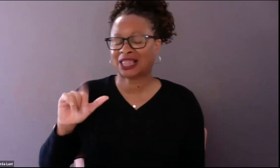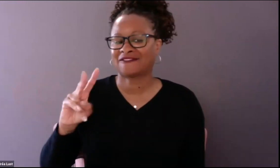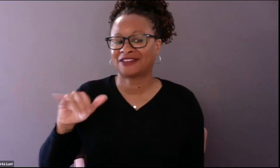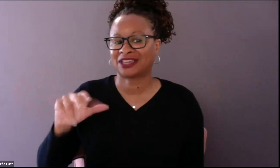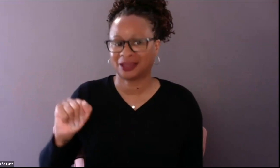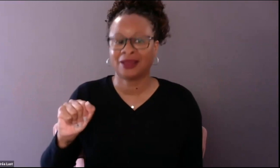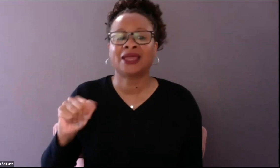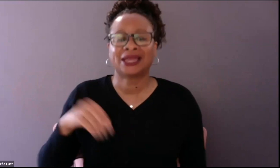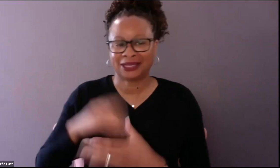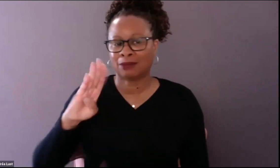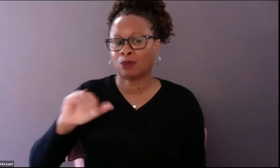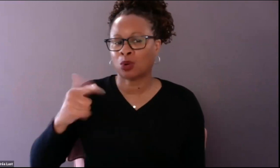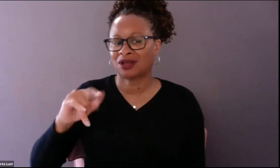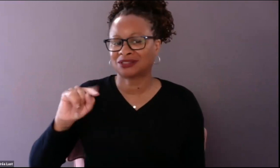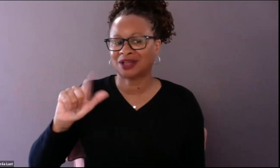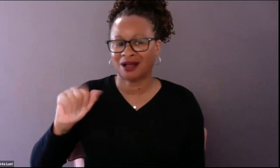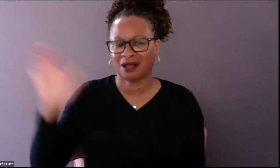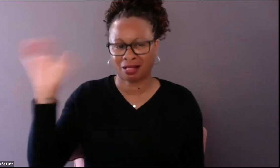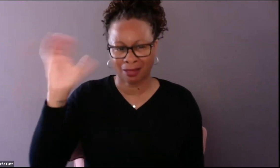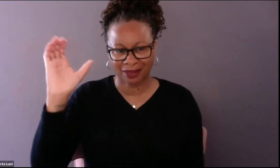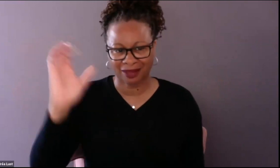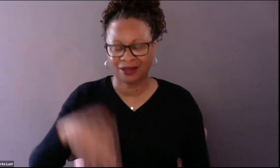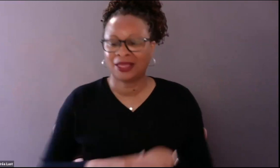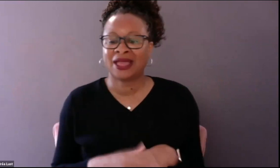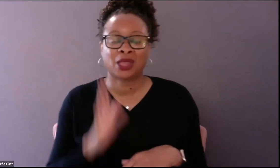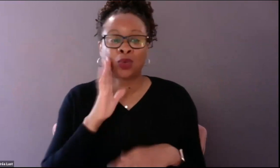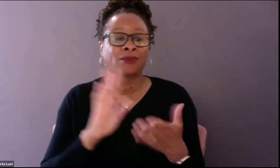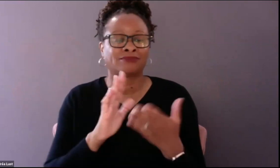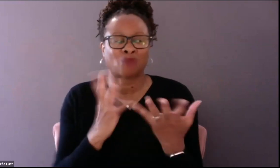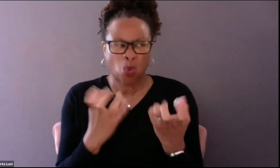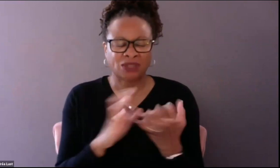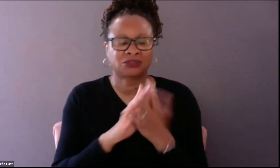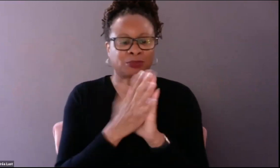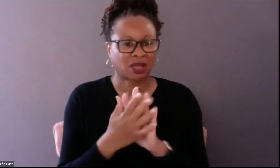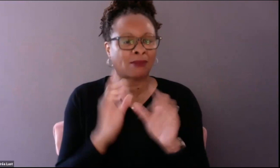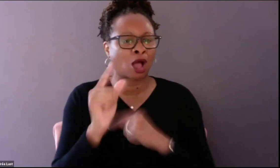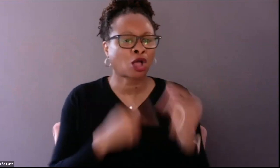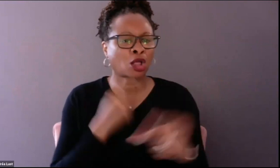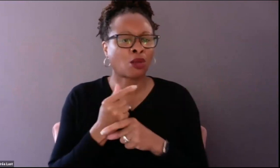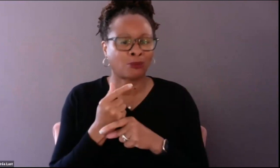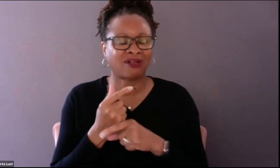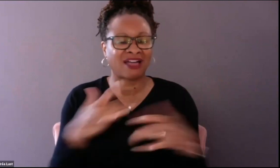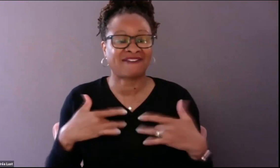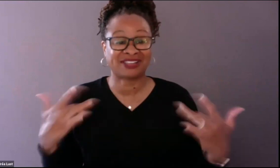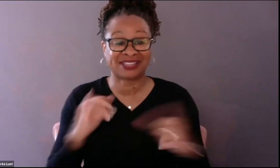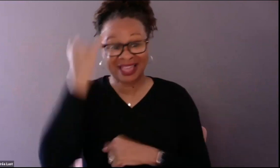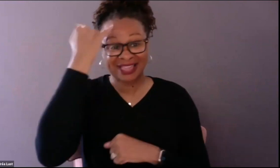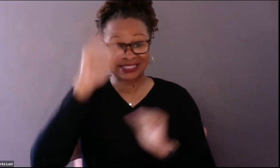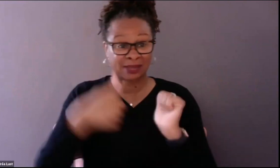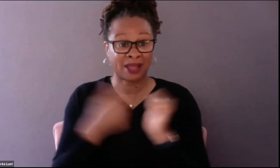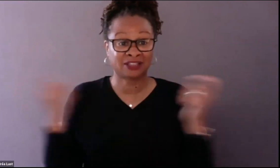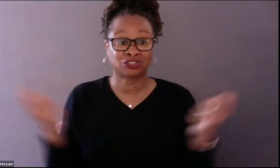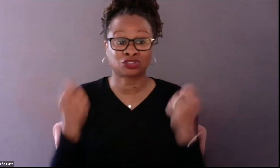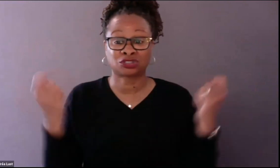Bogotá. We want to make it a global event. The idea behind the celebration is